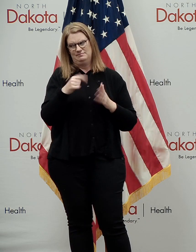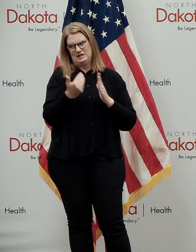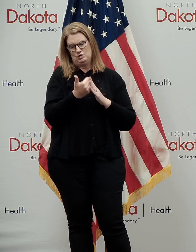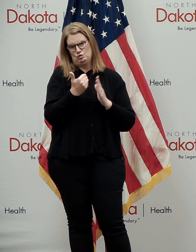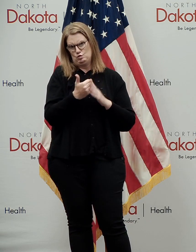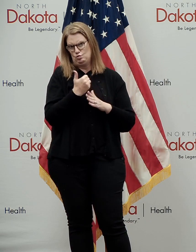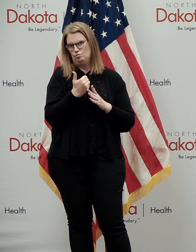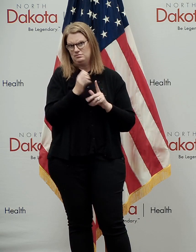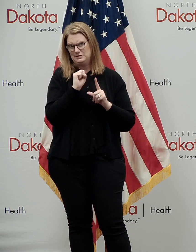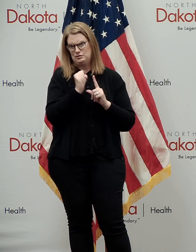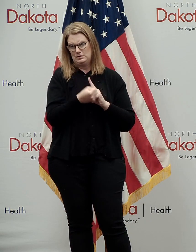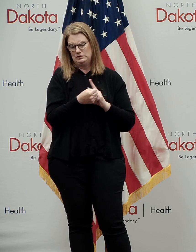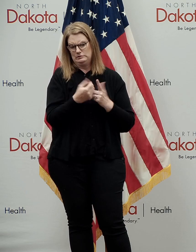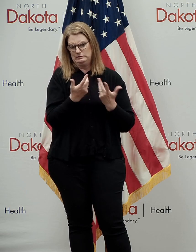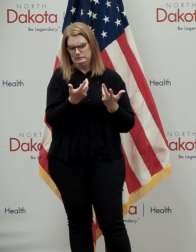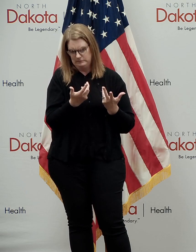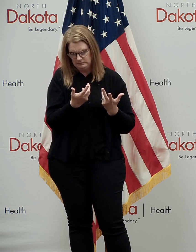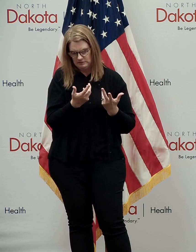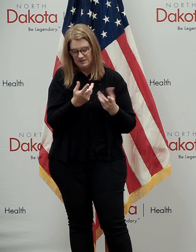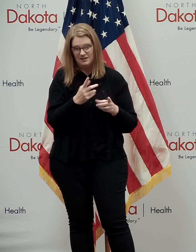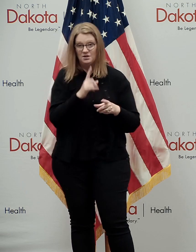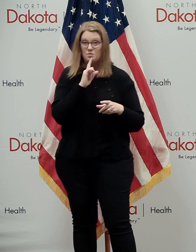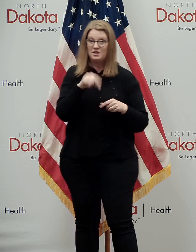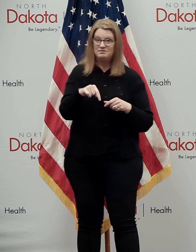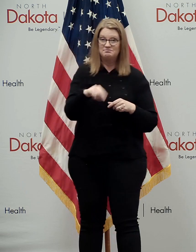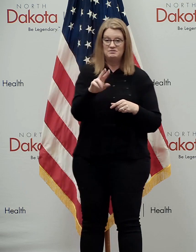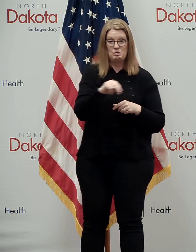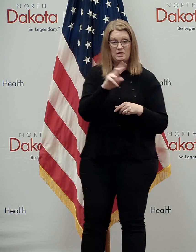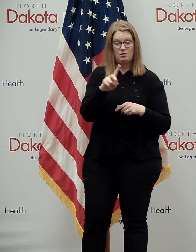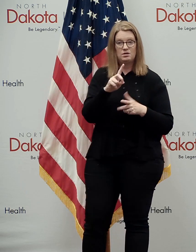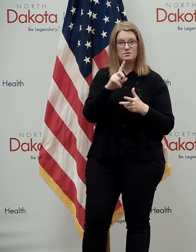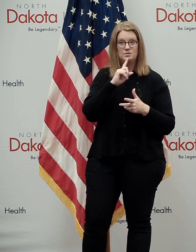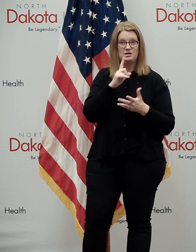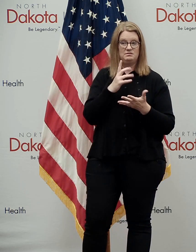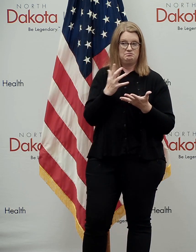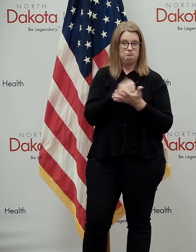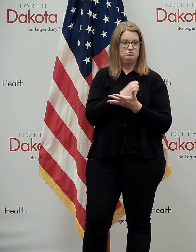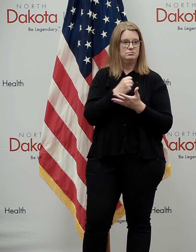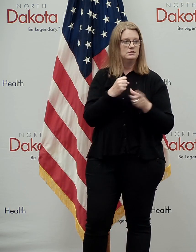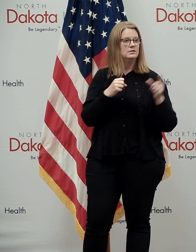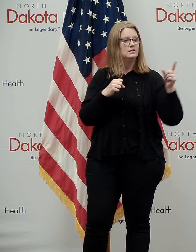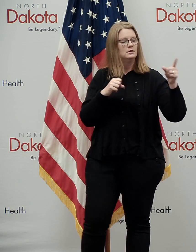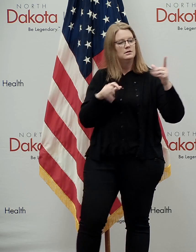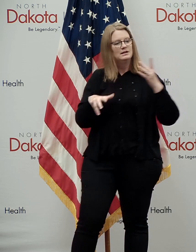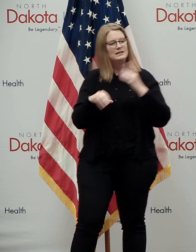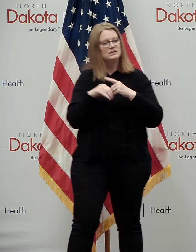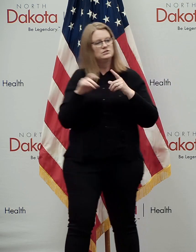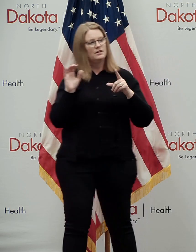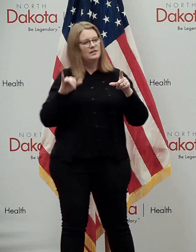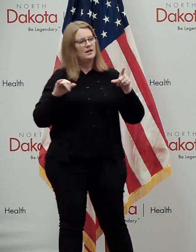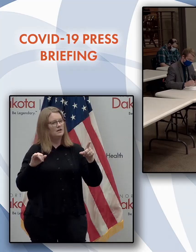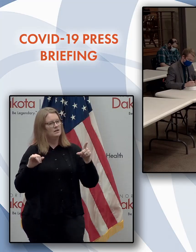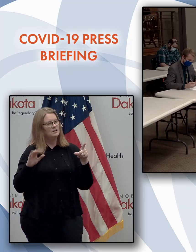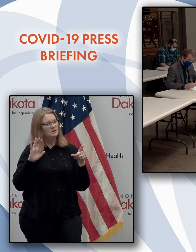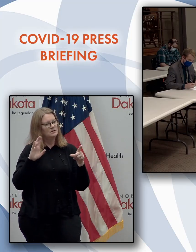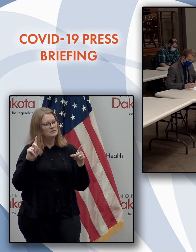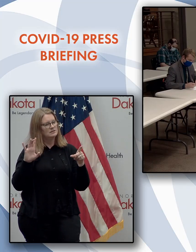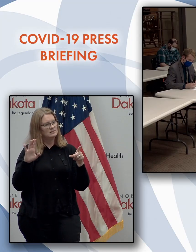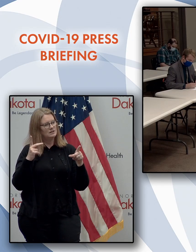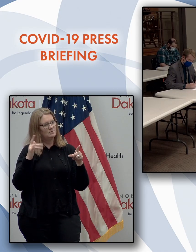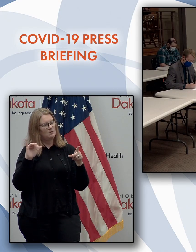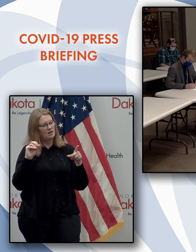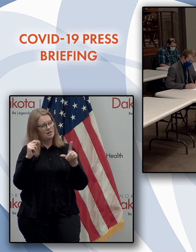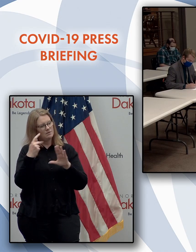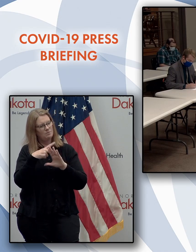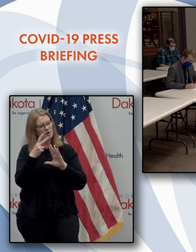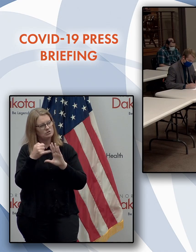there. But it'd be good for North Dakota to be on the ground floor of that. On the CDC Pilot